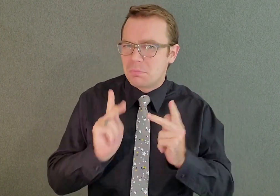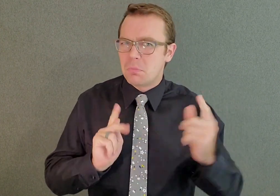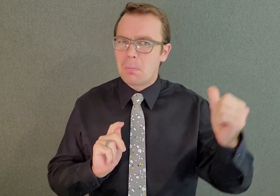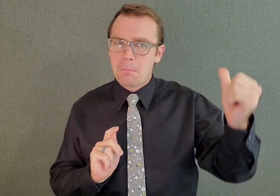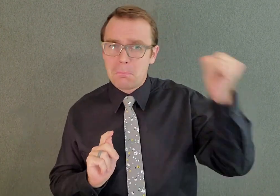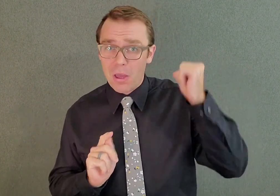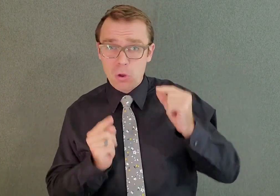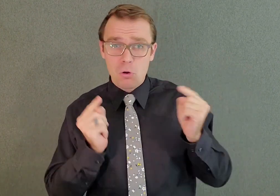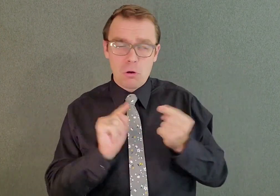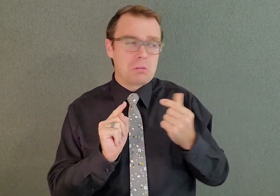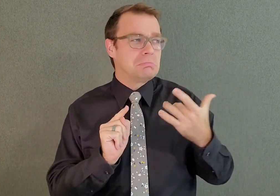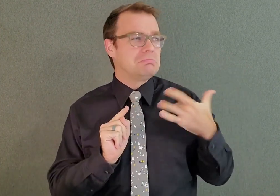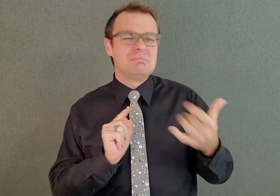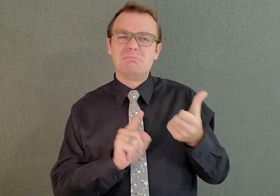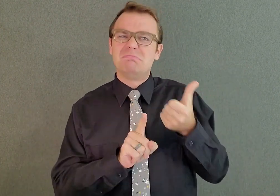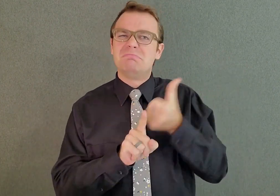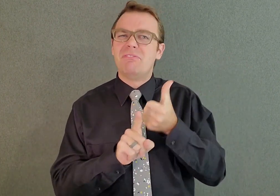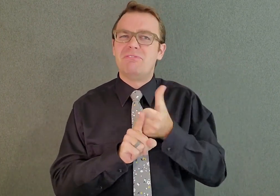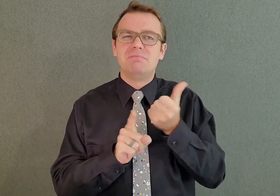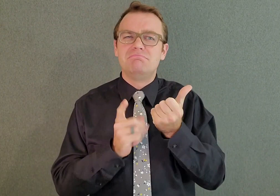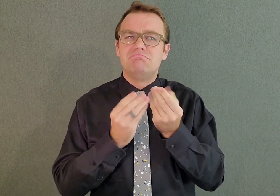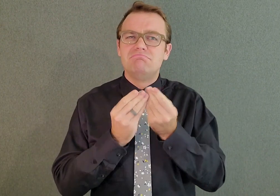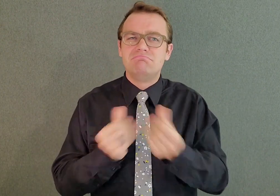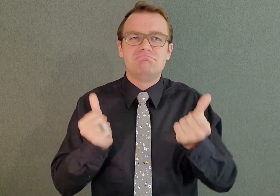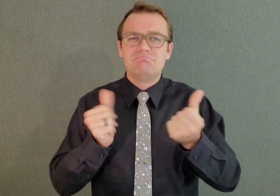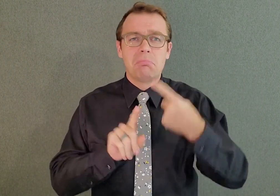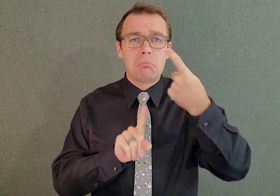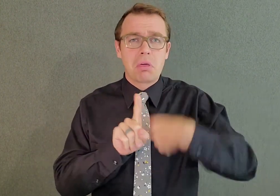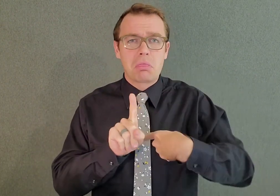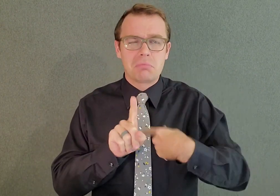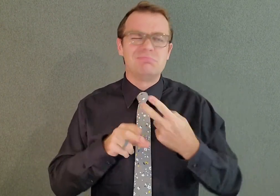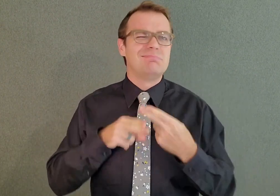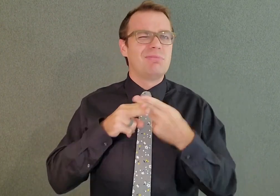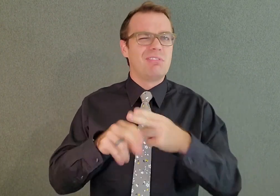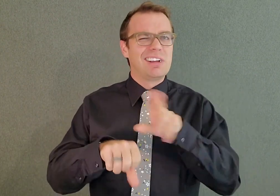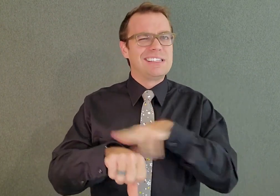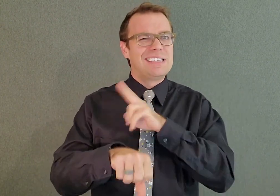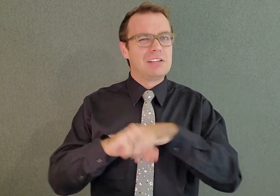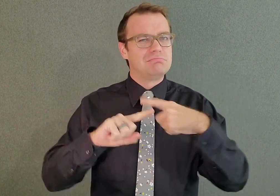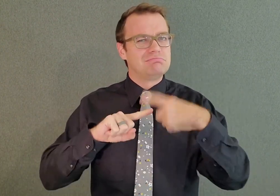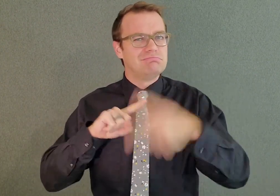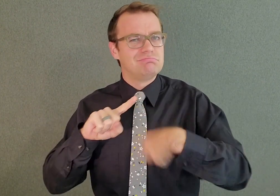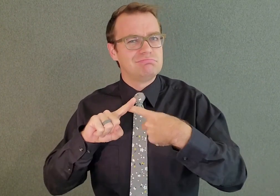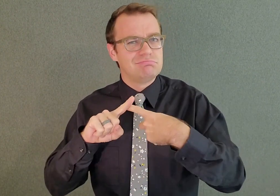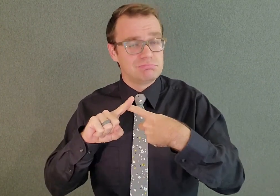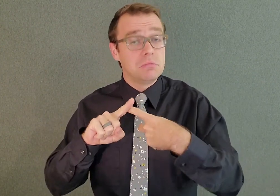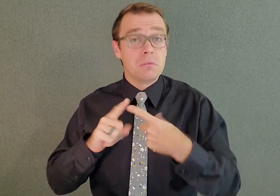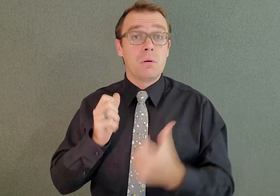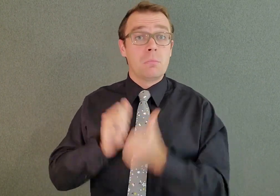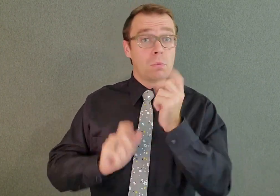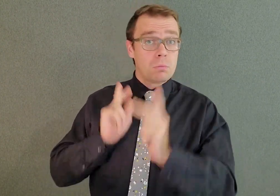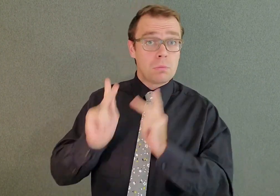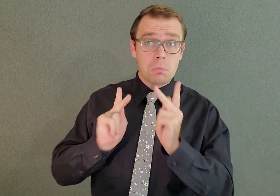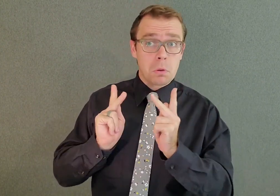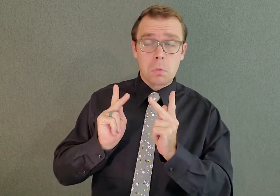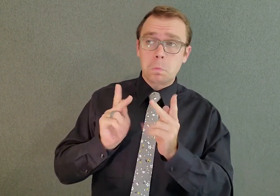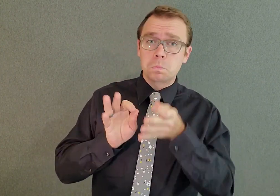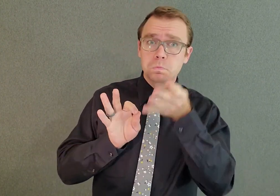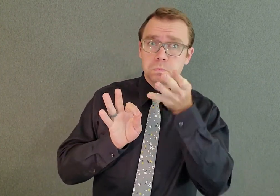for example, resolve their pain in about a month. It's what we call the natural history of back pain. Most people suffering